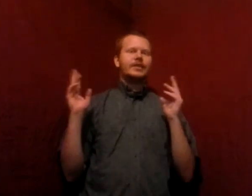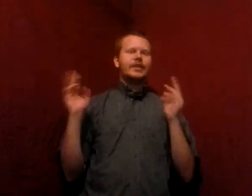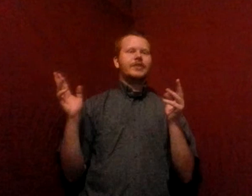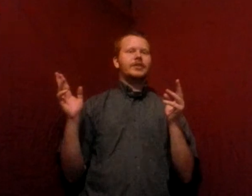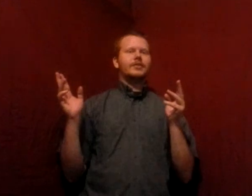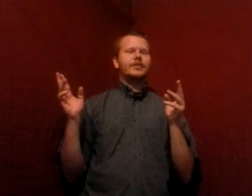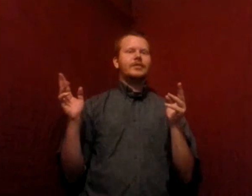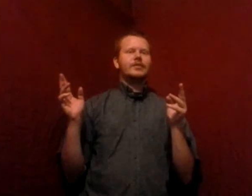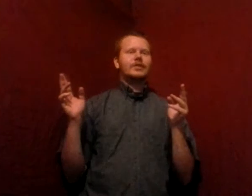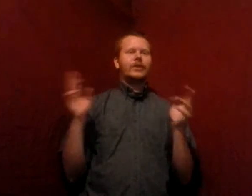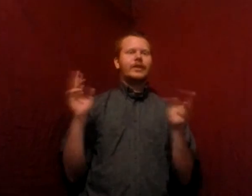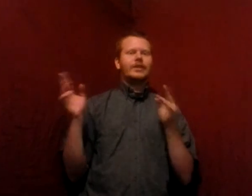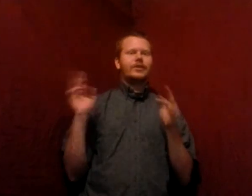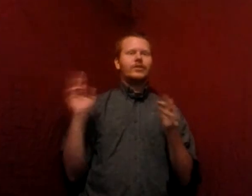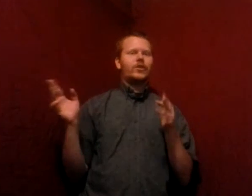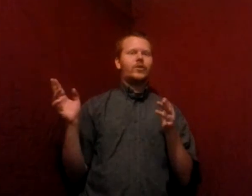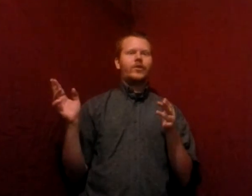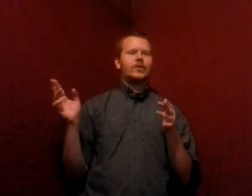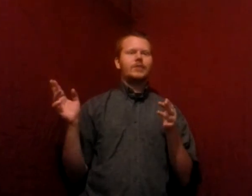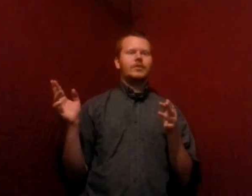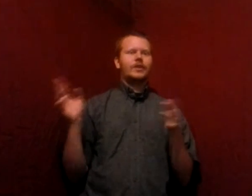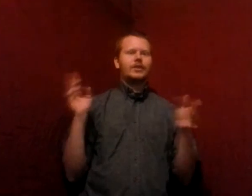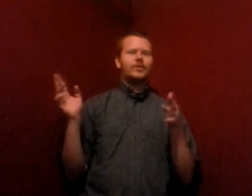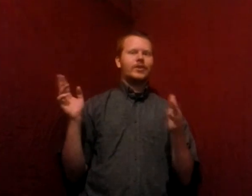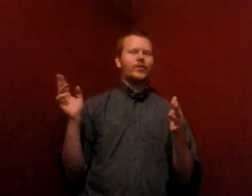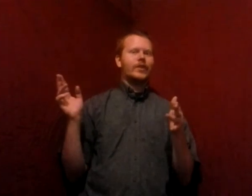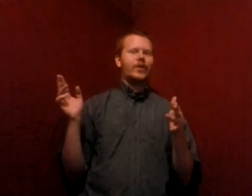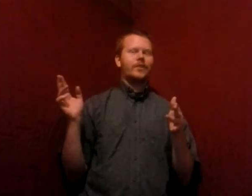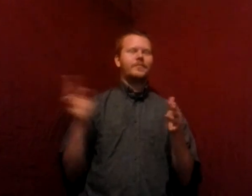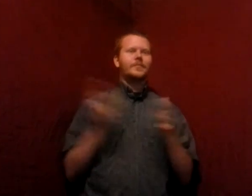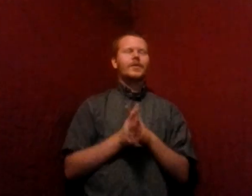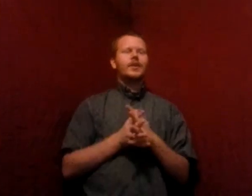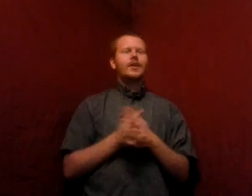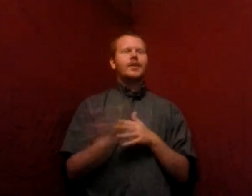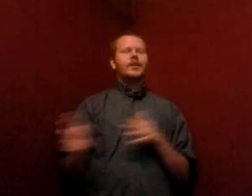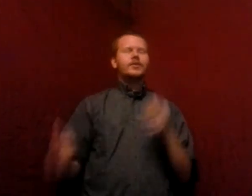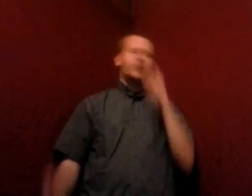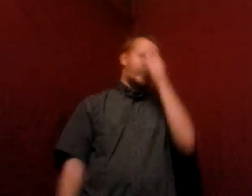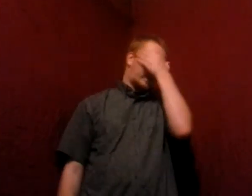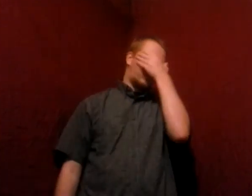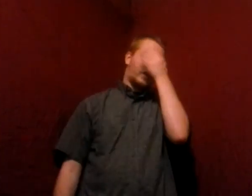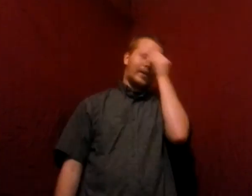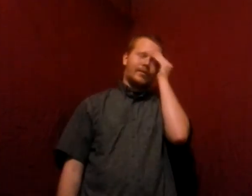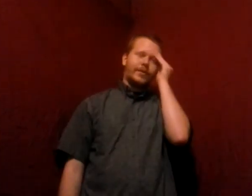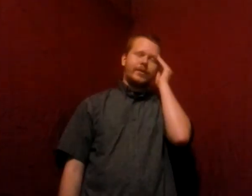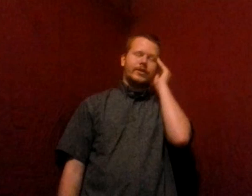chica's kitchen so i guess that's her territory or something like she don't want no one near it so yeah that's when i got my pizza